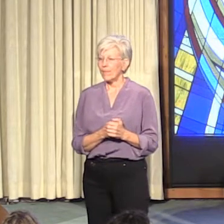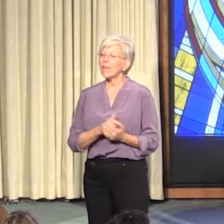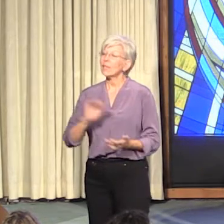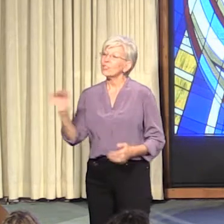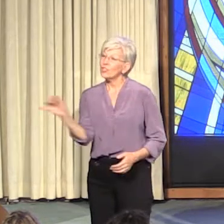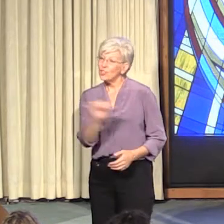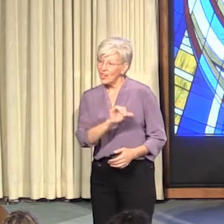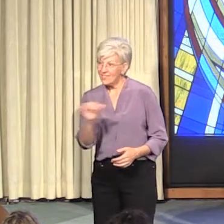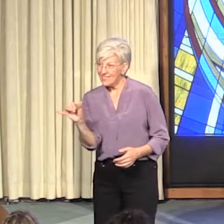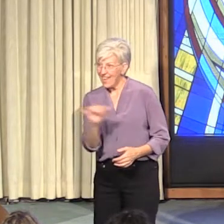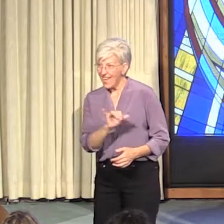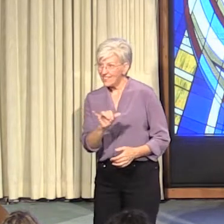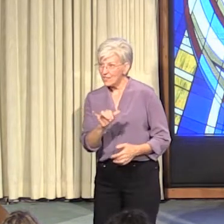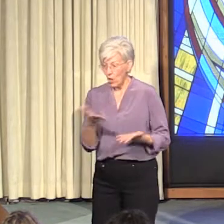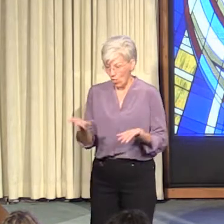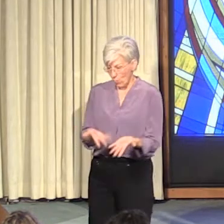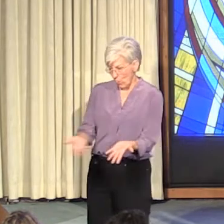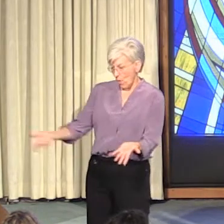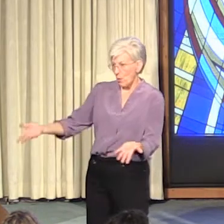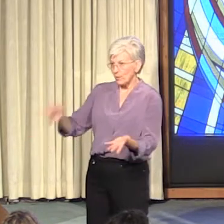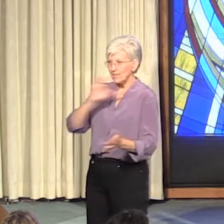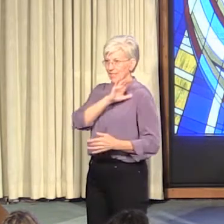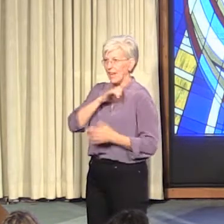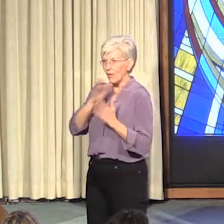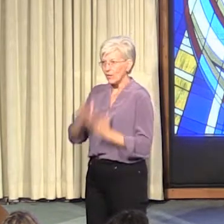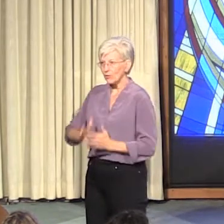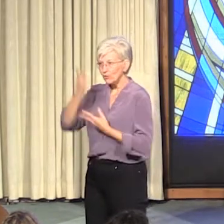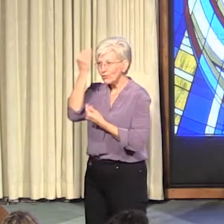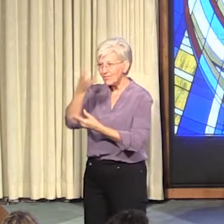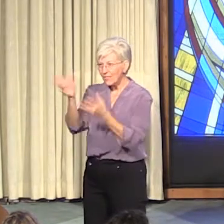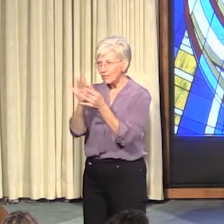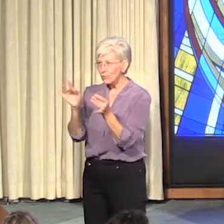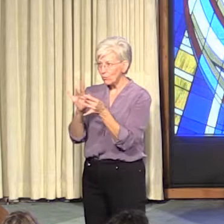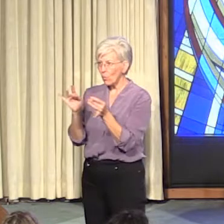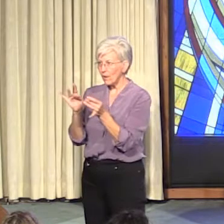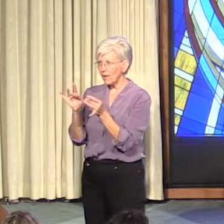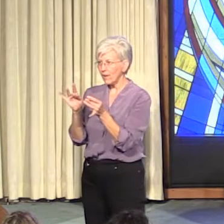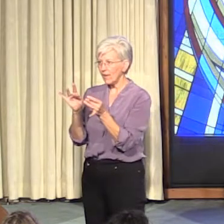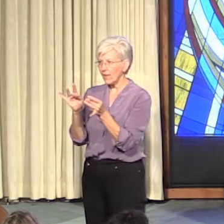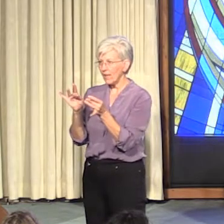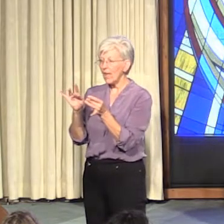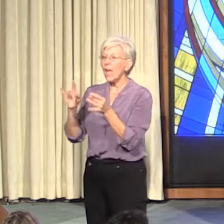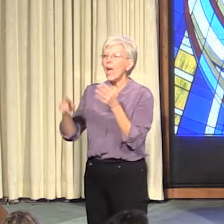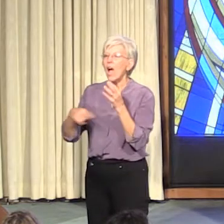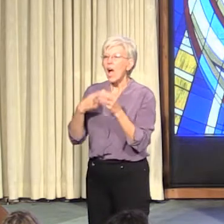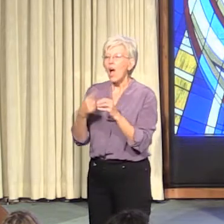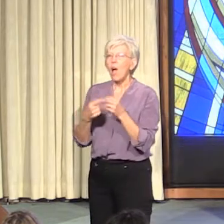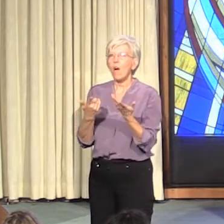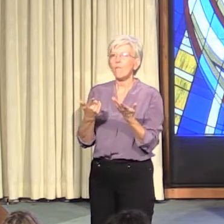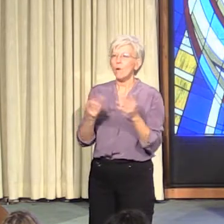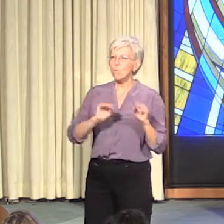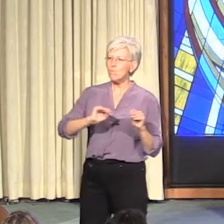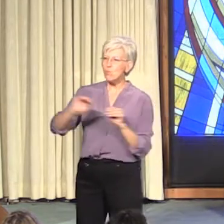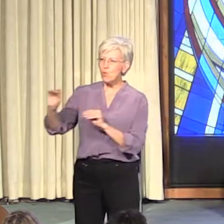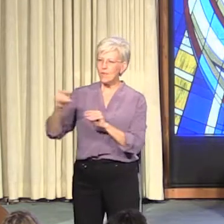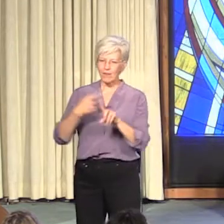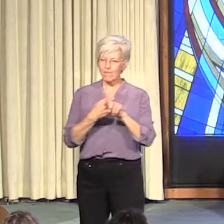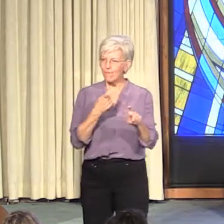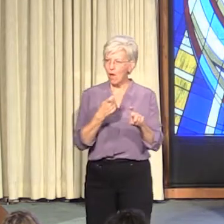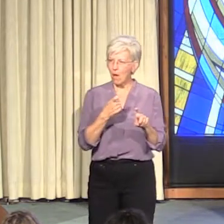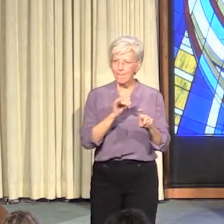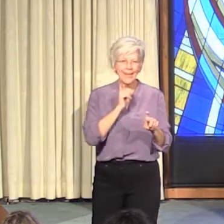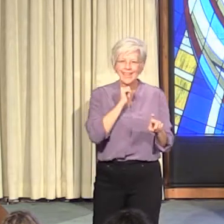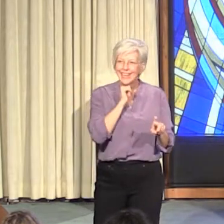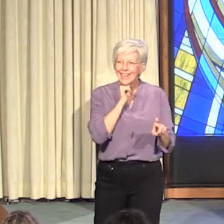Just as those characters tell a story of moving from their